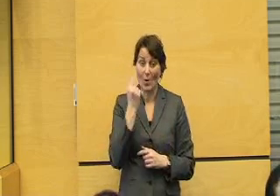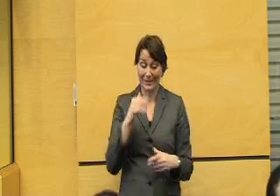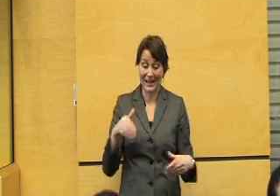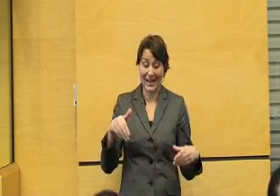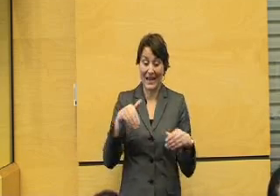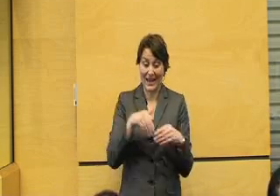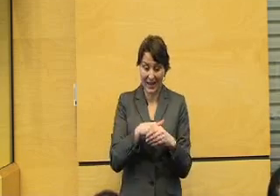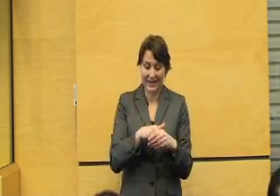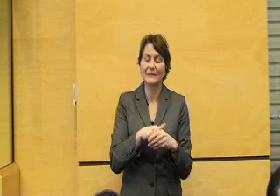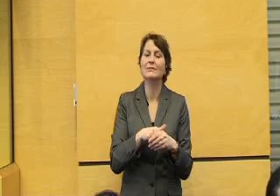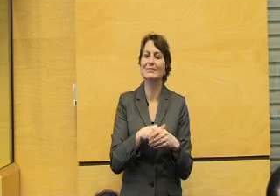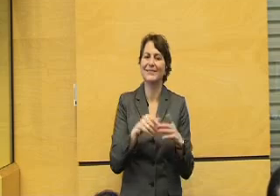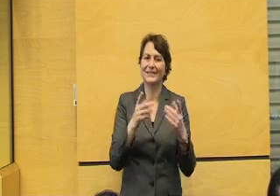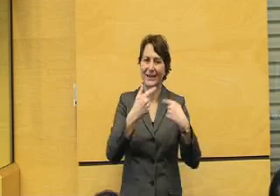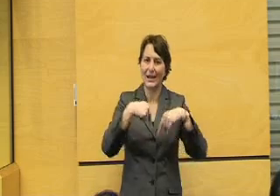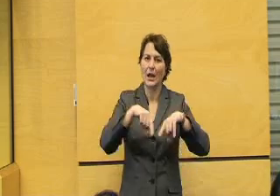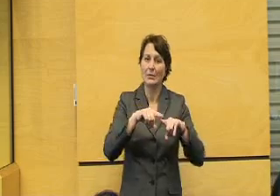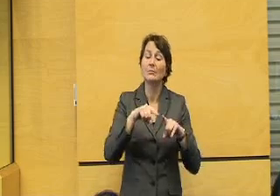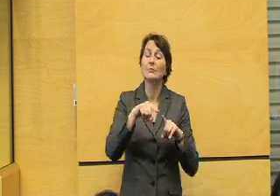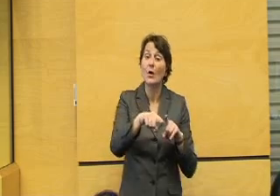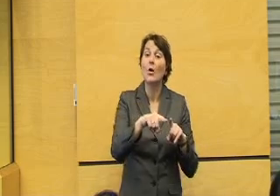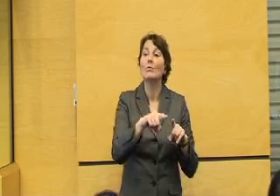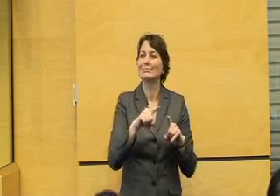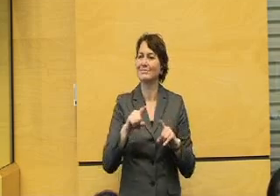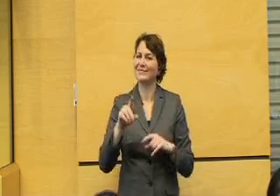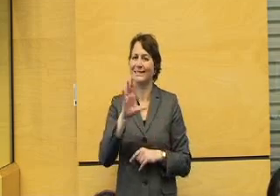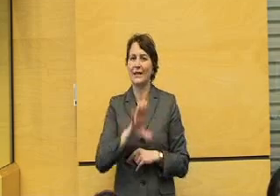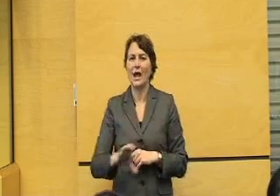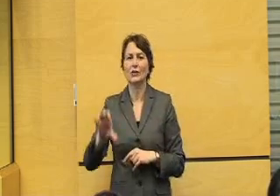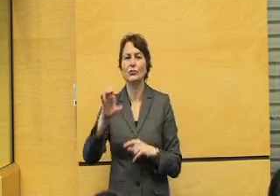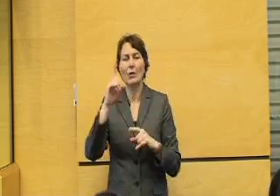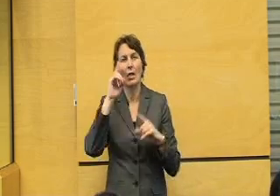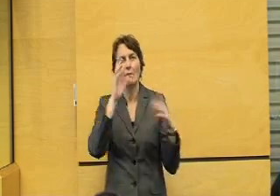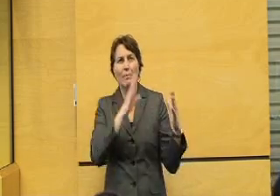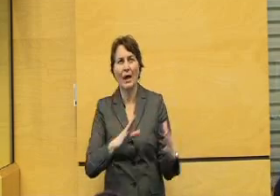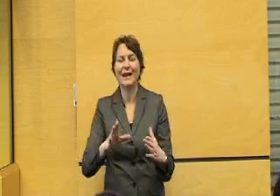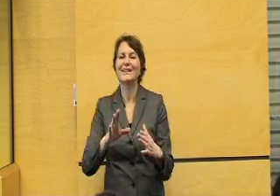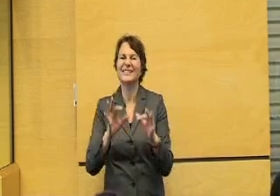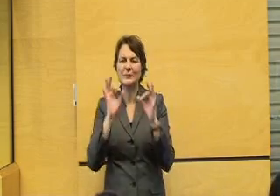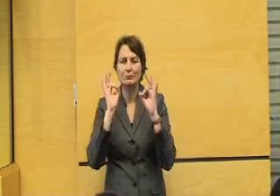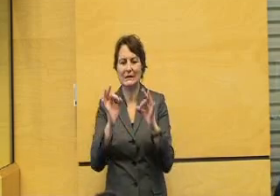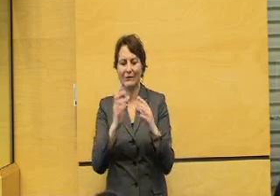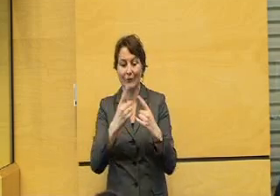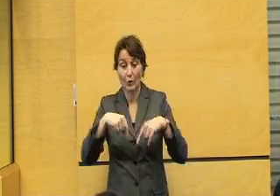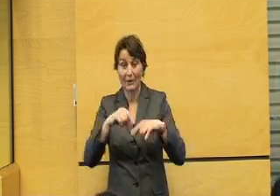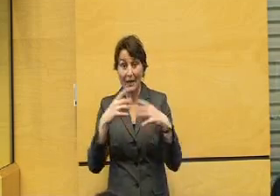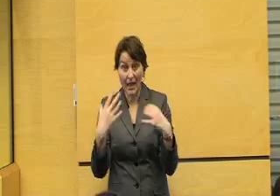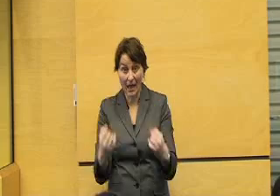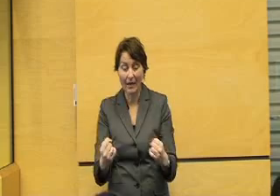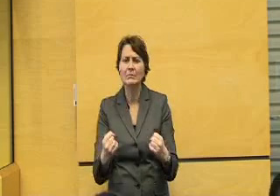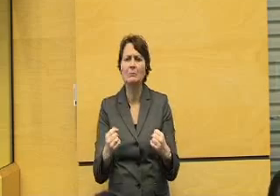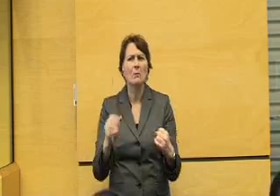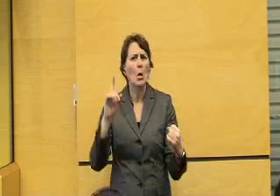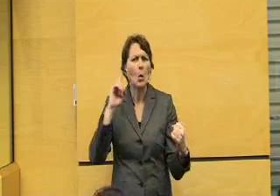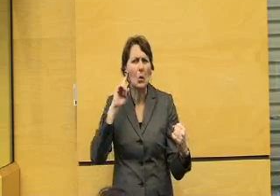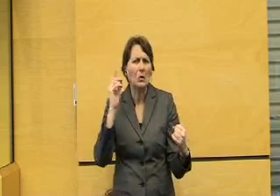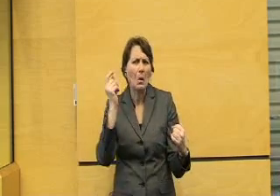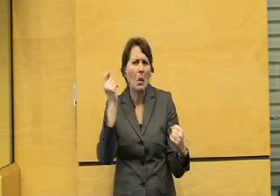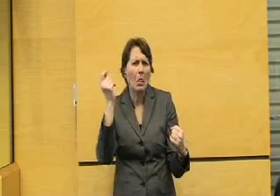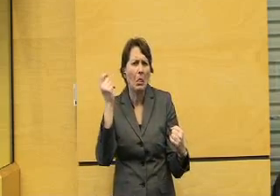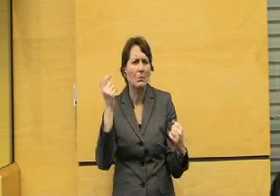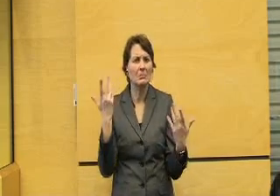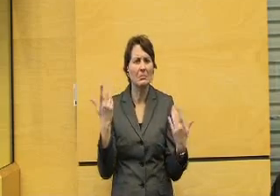national plan for the empowerment of persons with disability and the specific committees that are there? We've heard something about that, but I'm